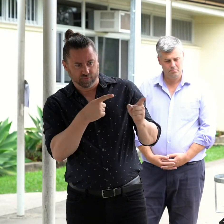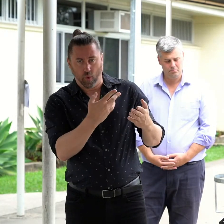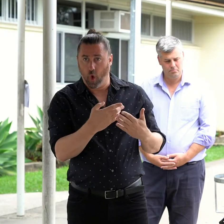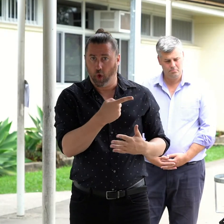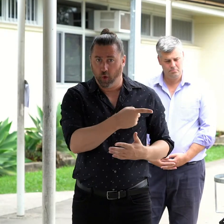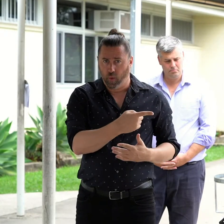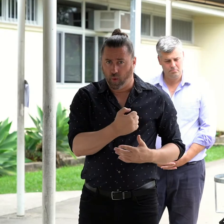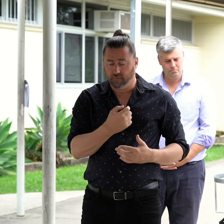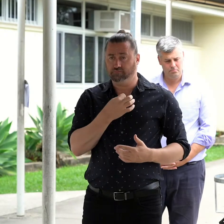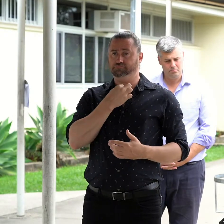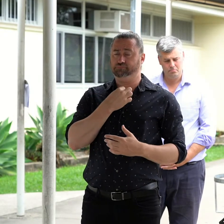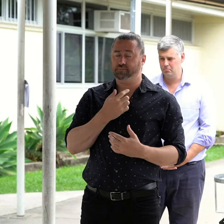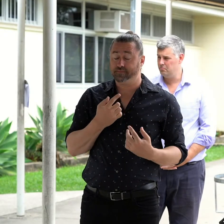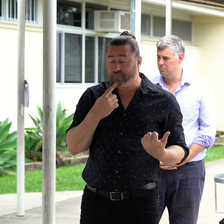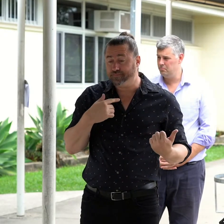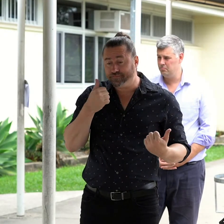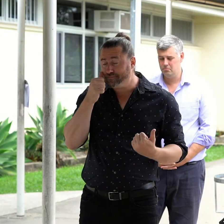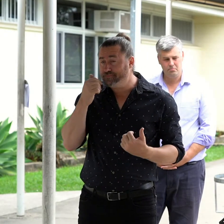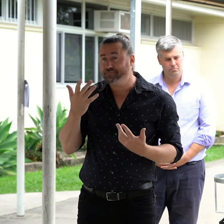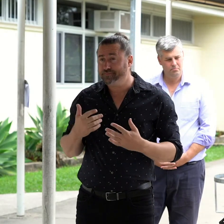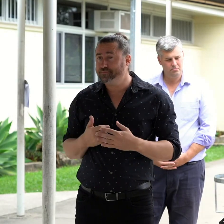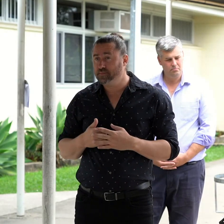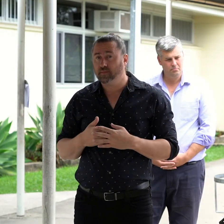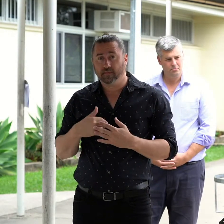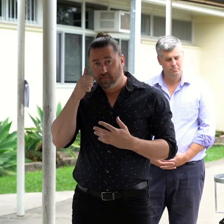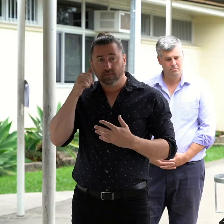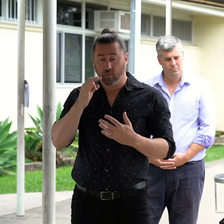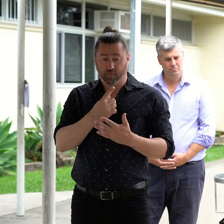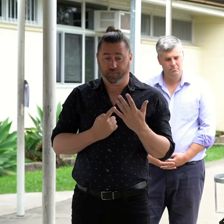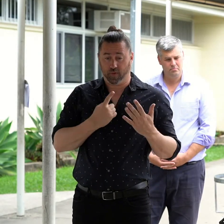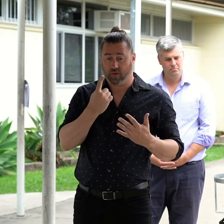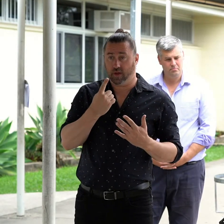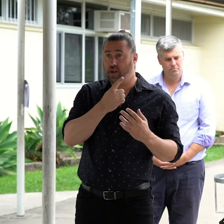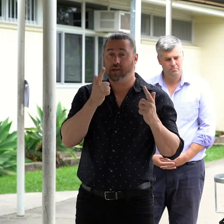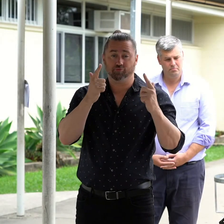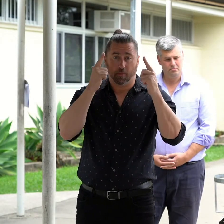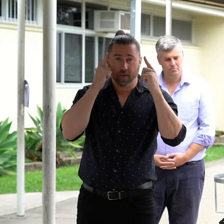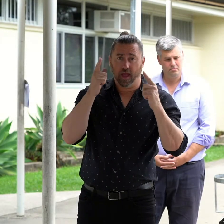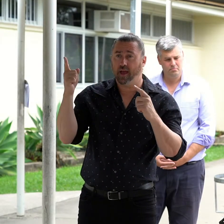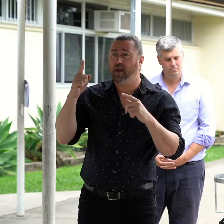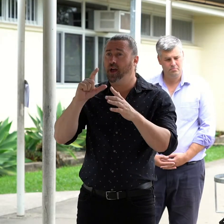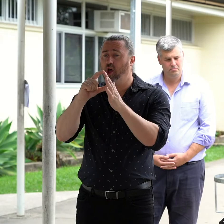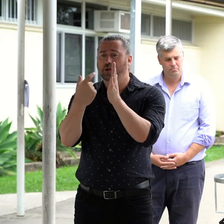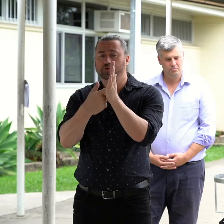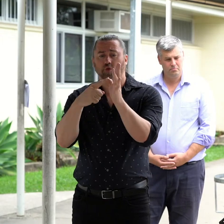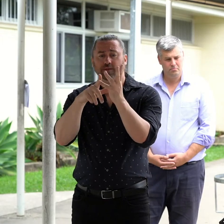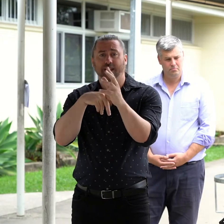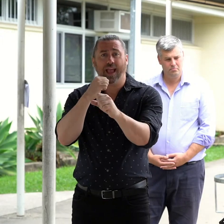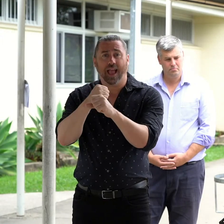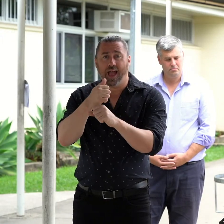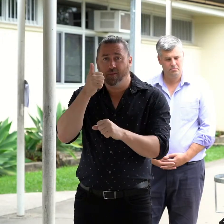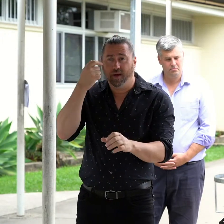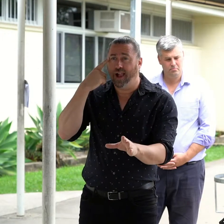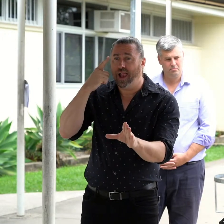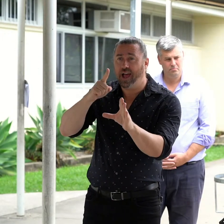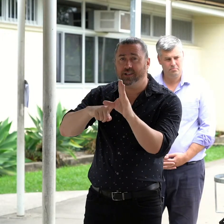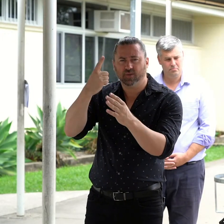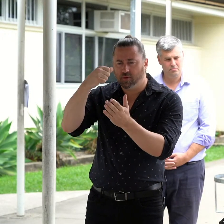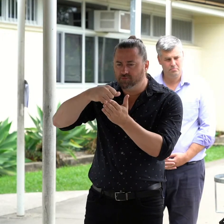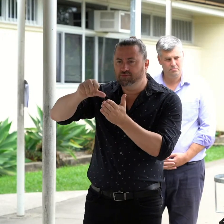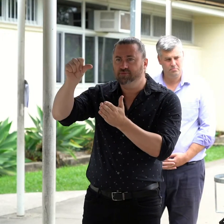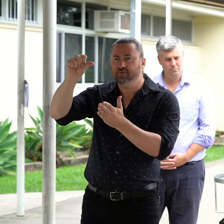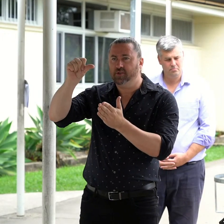look, we know what others have had to go through, what the Premier and the Chief Health Officer, the former Chief Health Officer, went through last year with